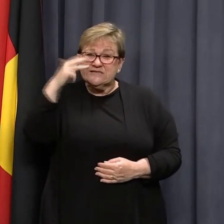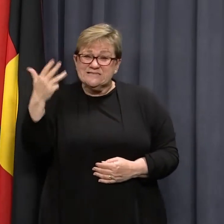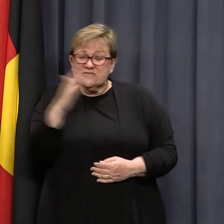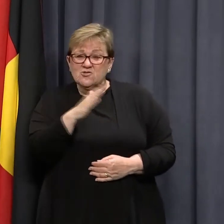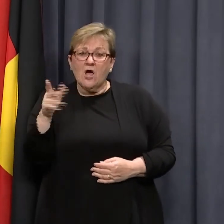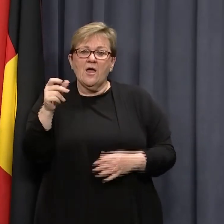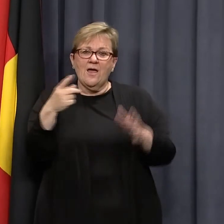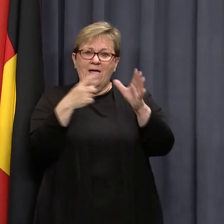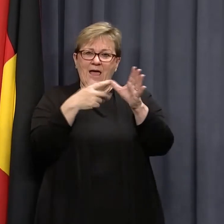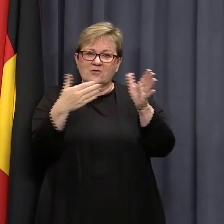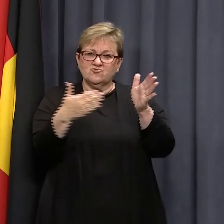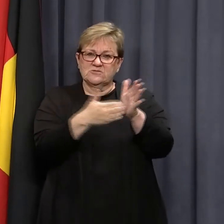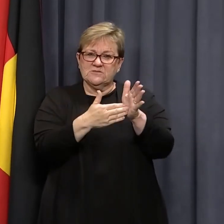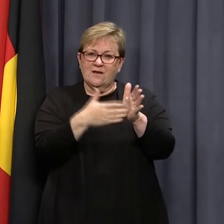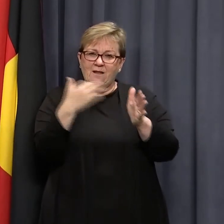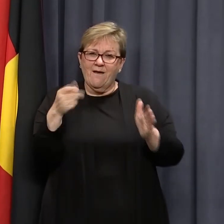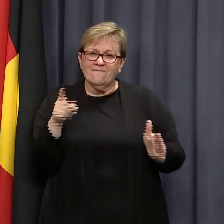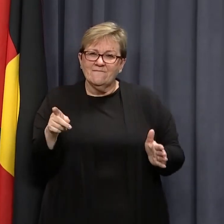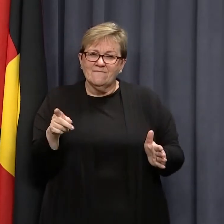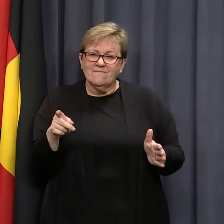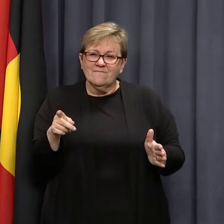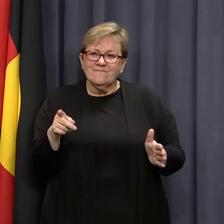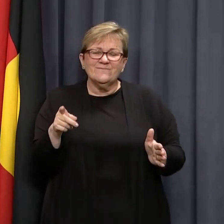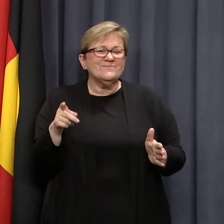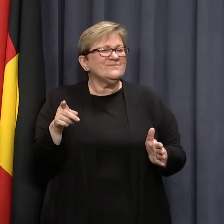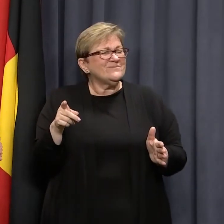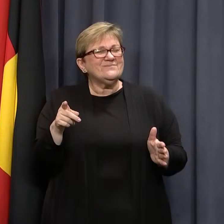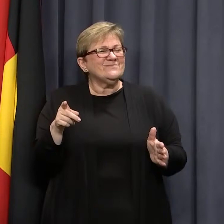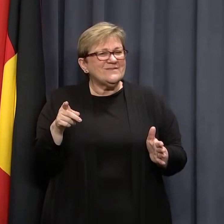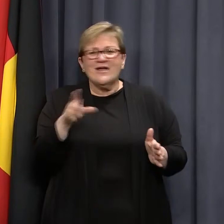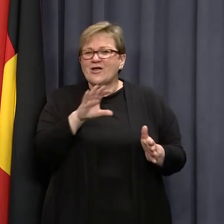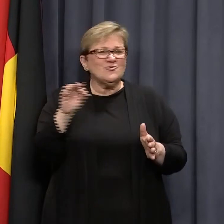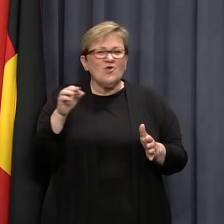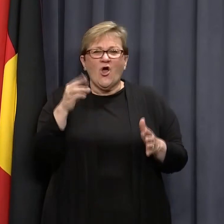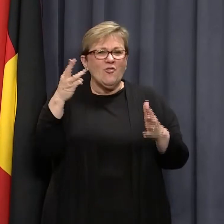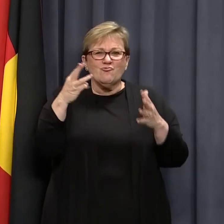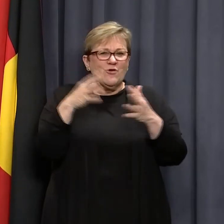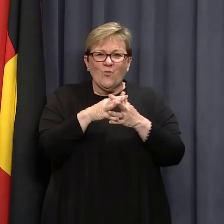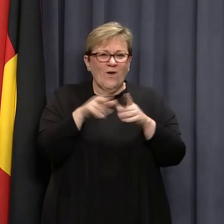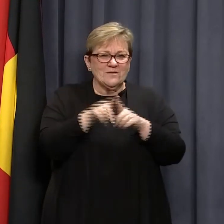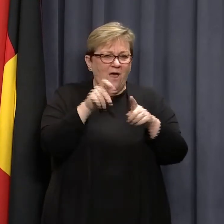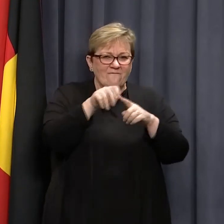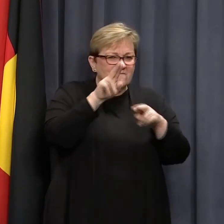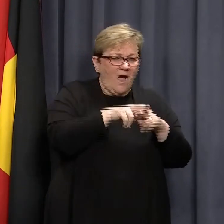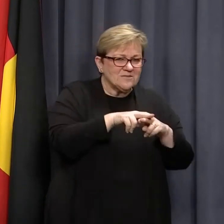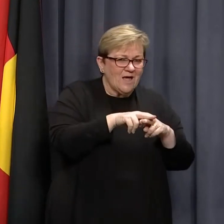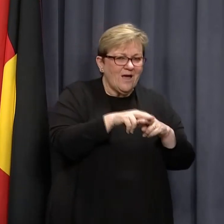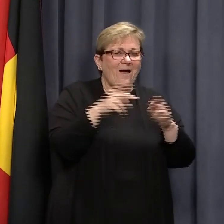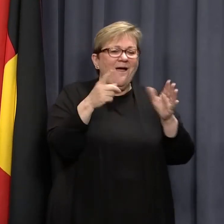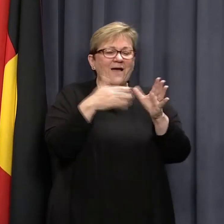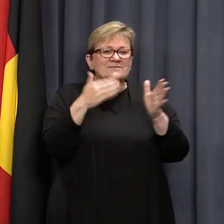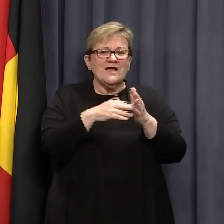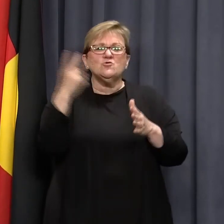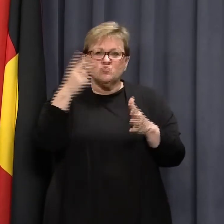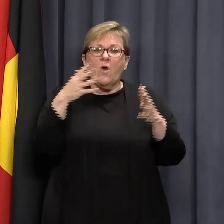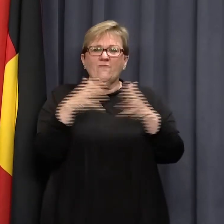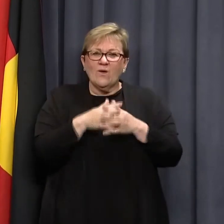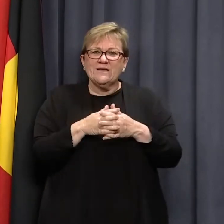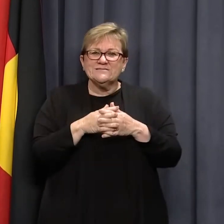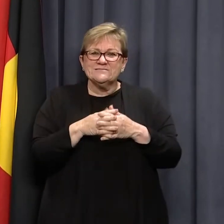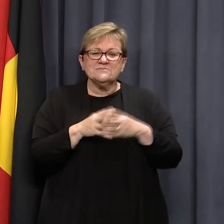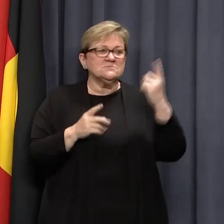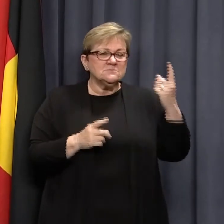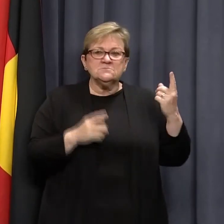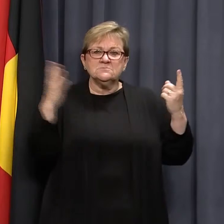are getting AstraZeneca. So it's rather than a 3 week to get them fully vaccinated, they have a 12 week. So they've